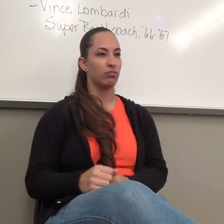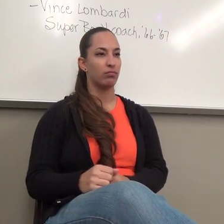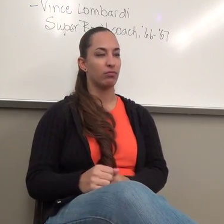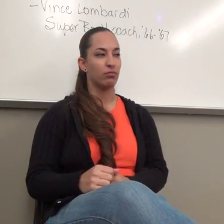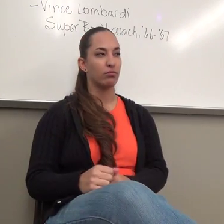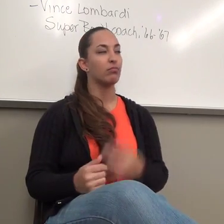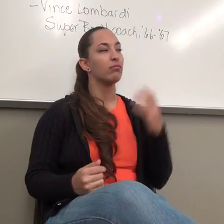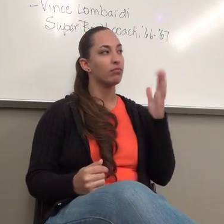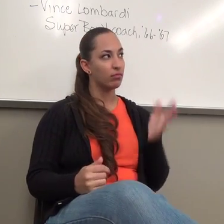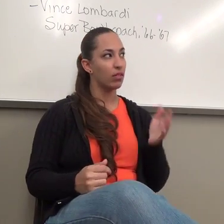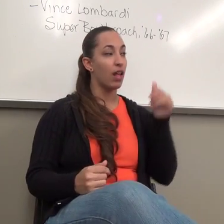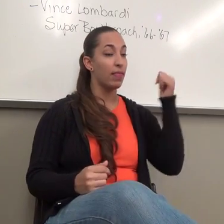In this paper,